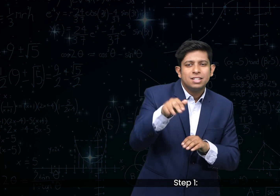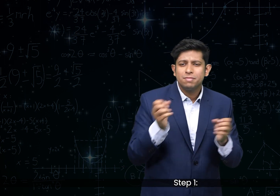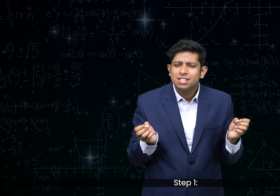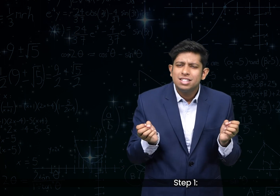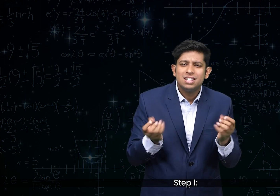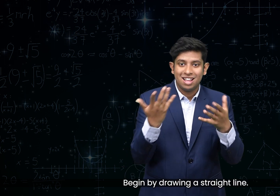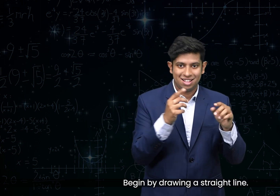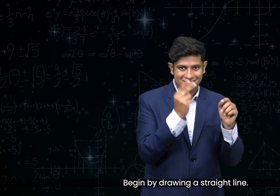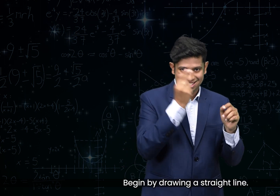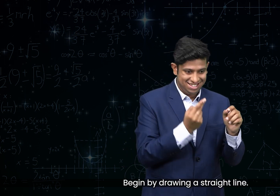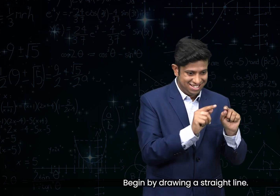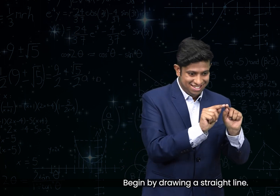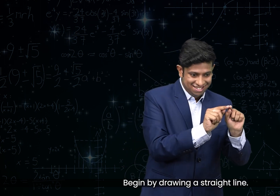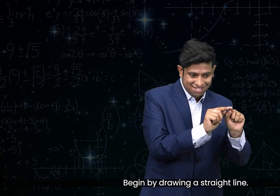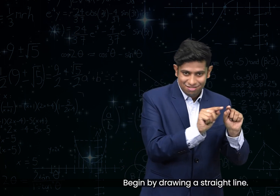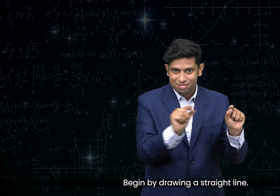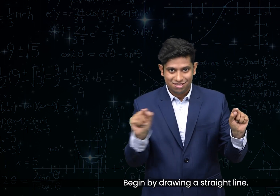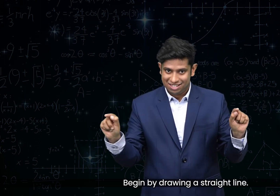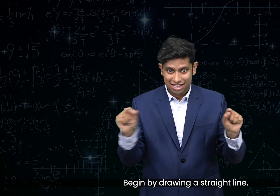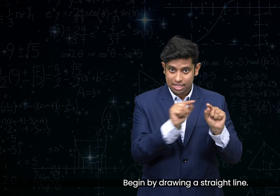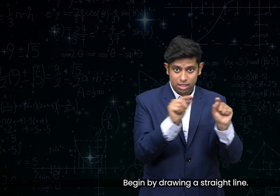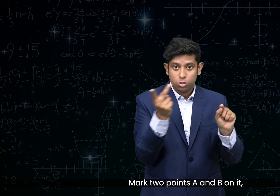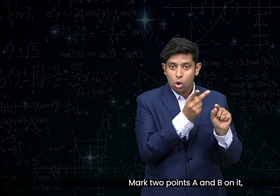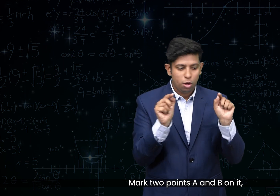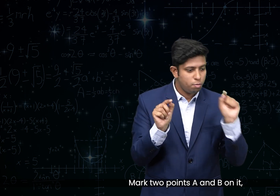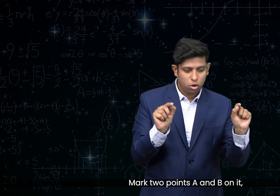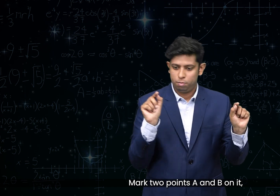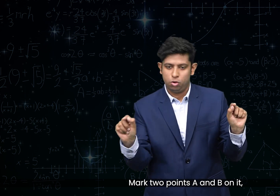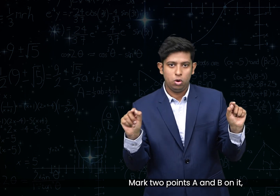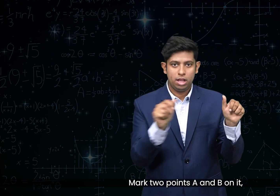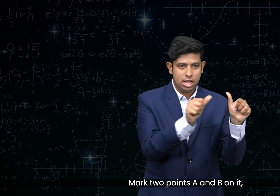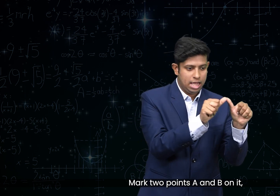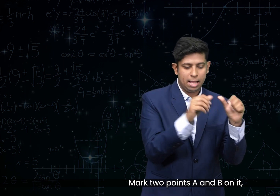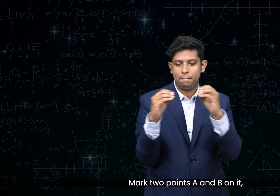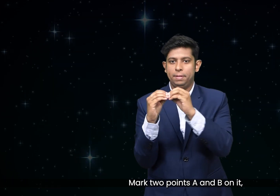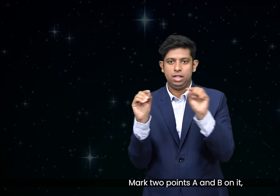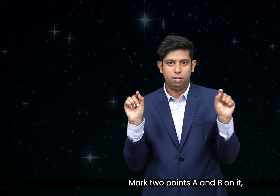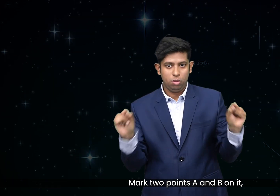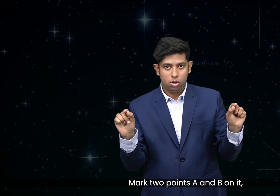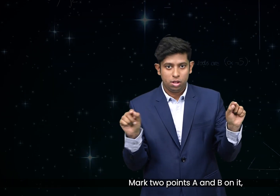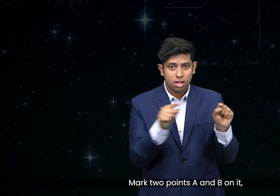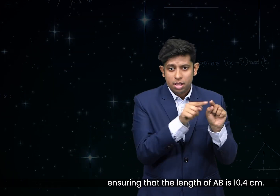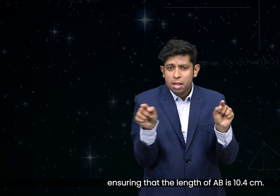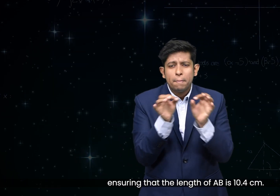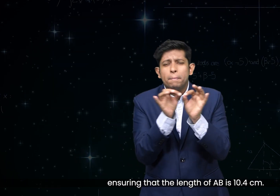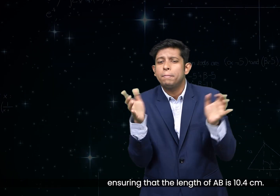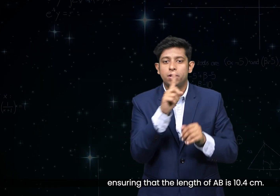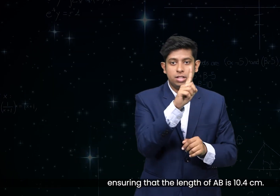1. Begin by drawing a straight line. Mark 2 points A and B on it, ensuring that the length